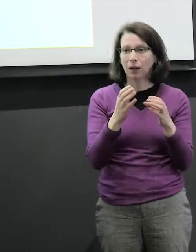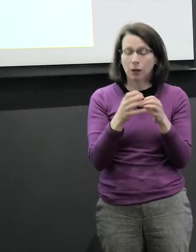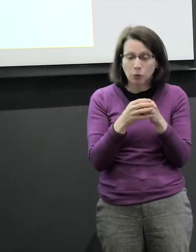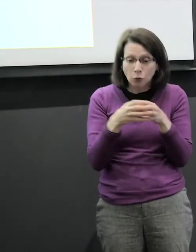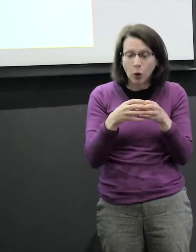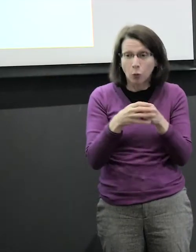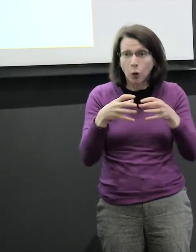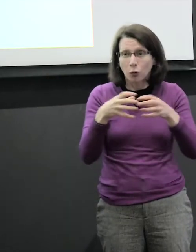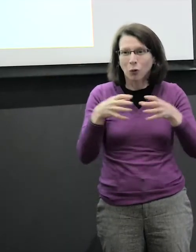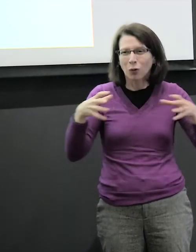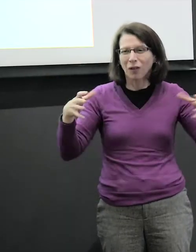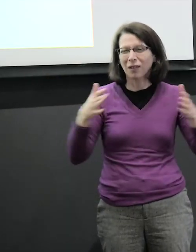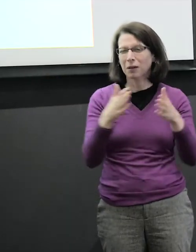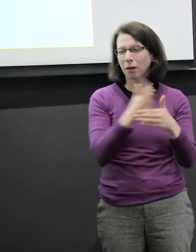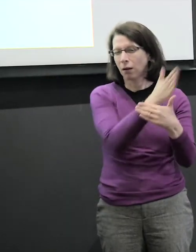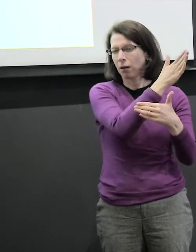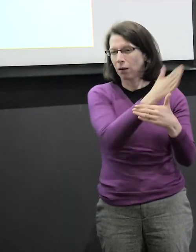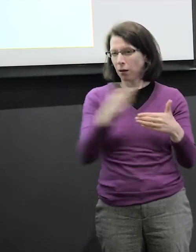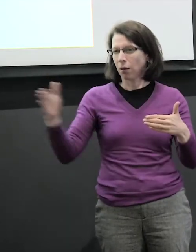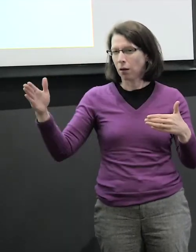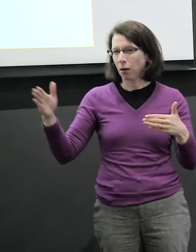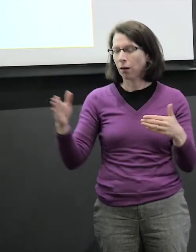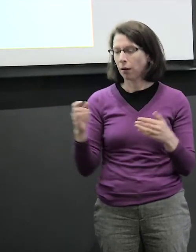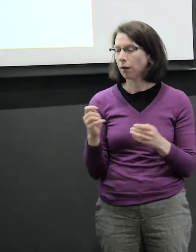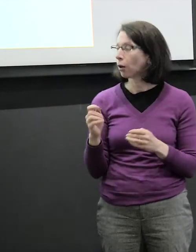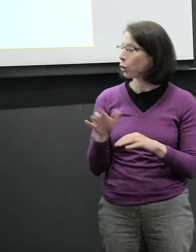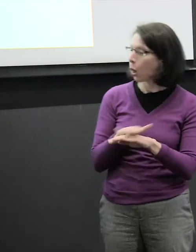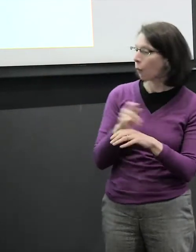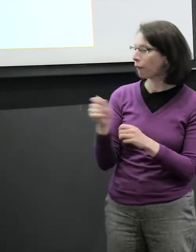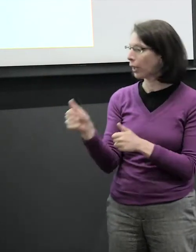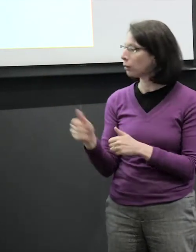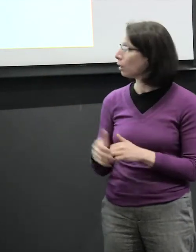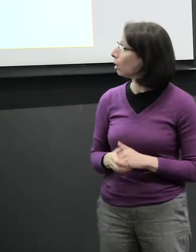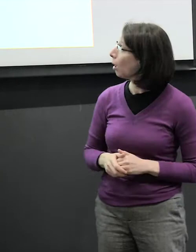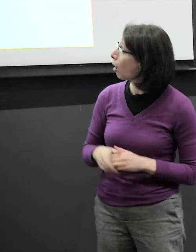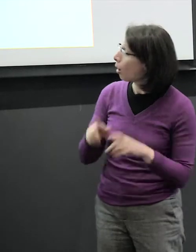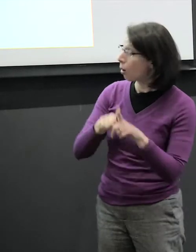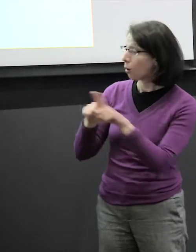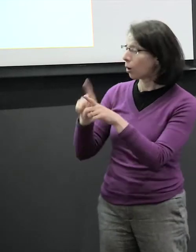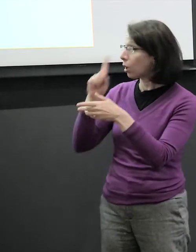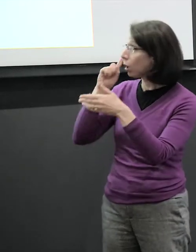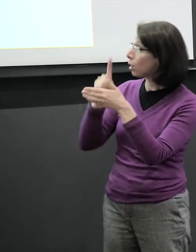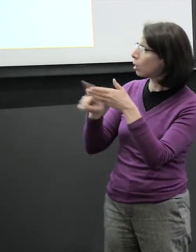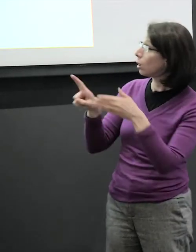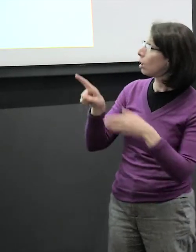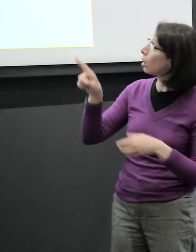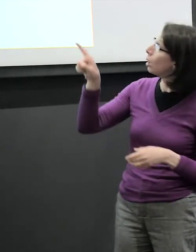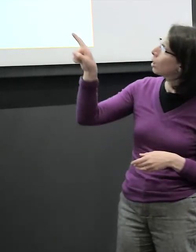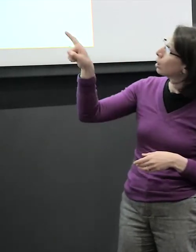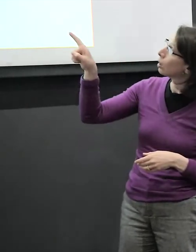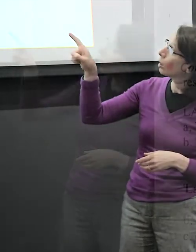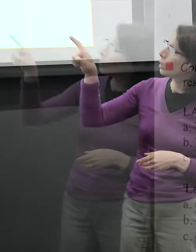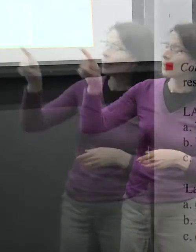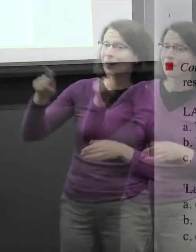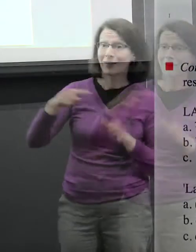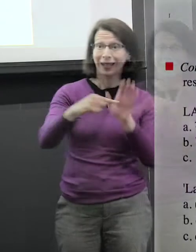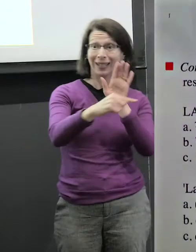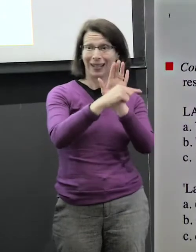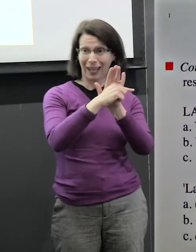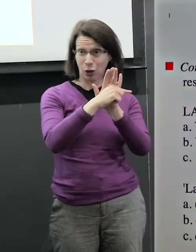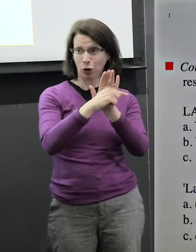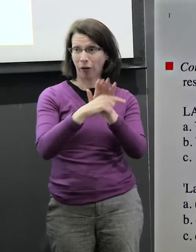Okay. You can also check that if you put these things under negation,